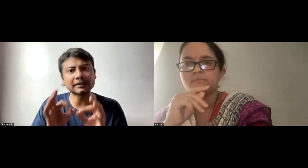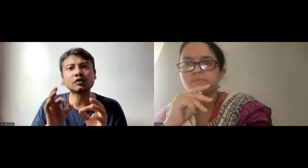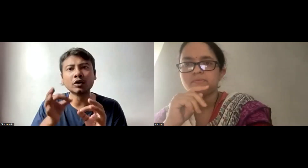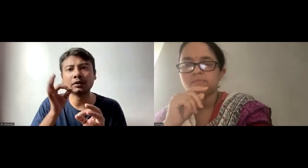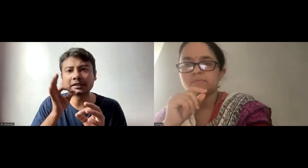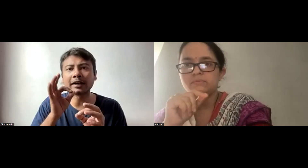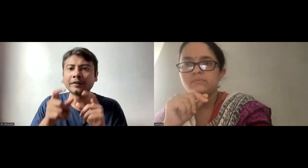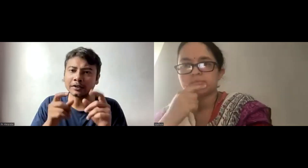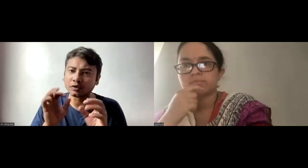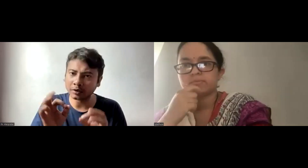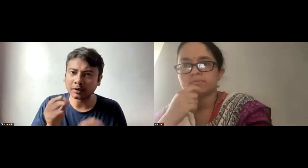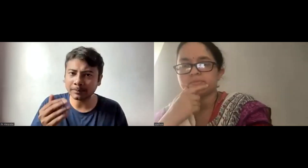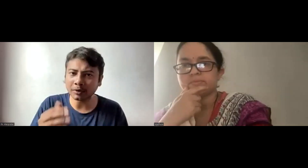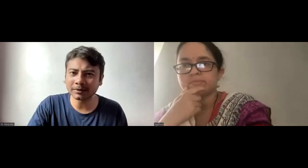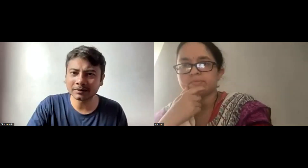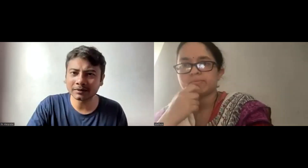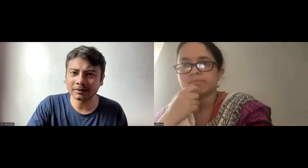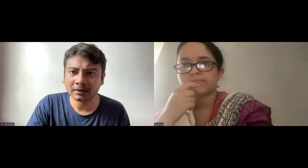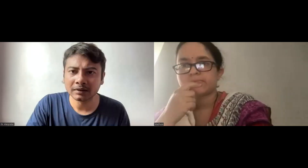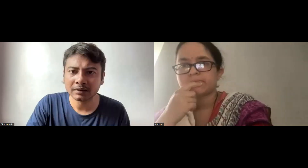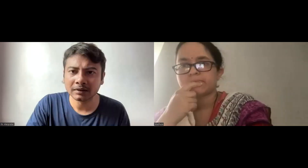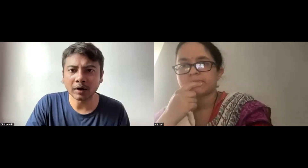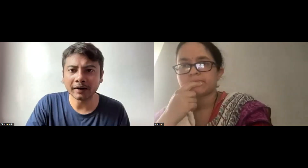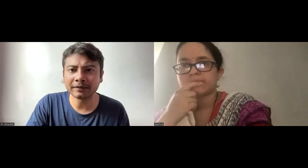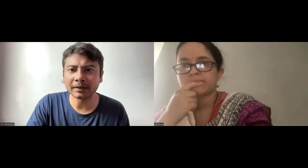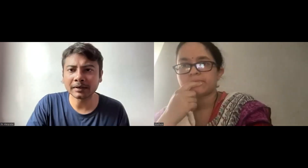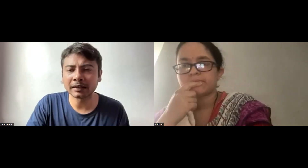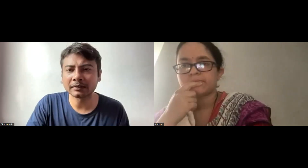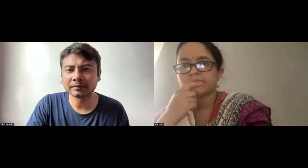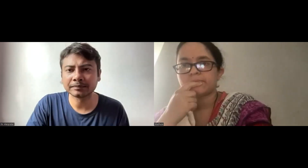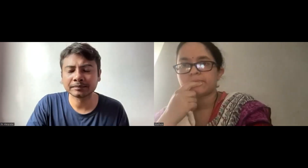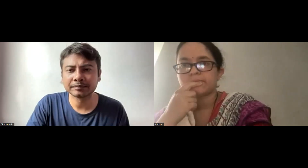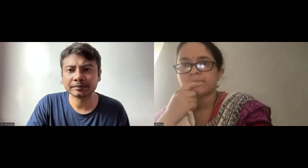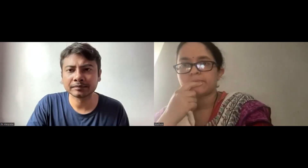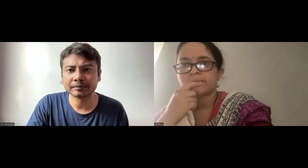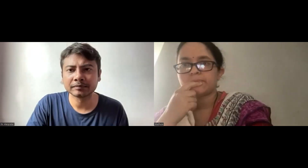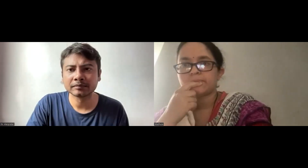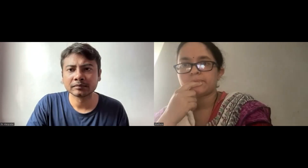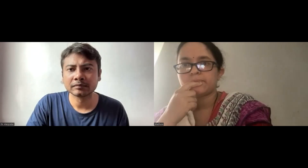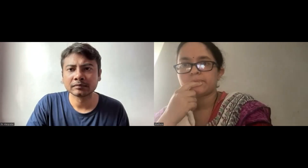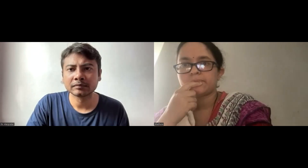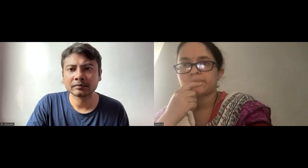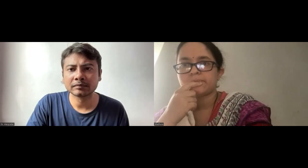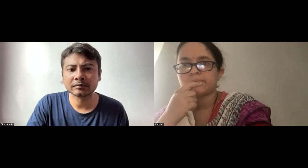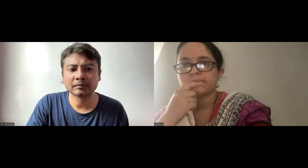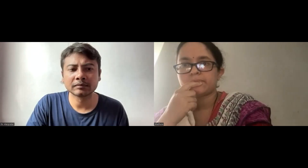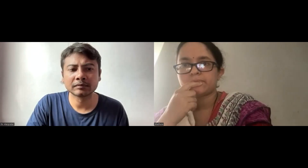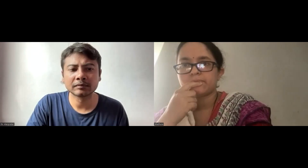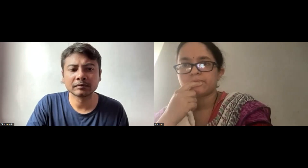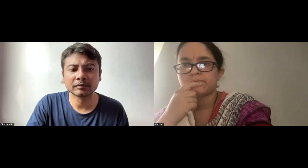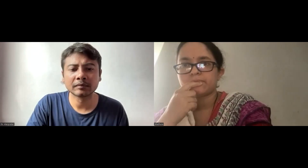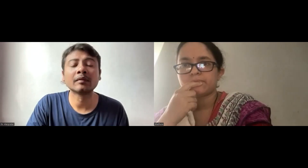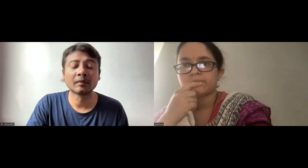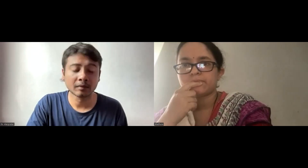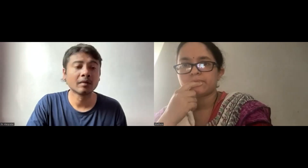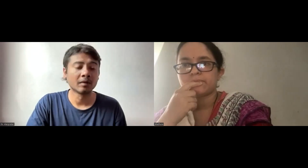that this is good, this kind of tea is good? Is it possible to have Yes, something like that? we in a, if you go to an ISKCON temple, usually they have